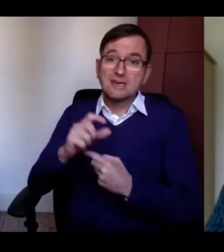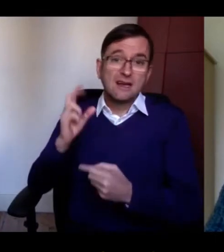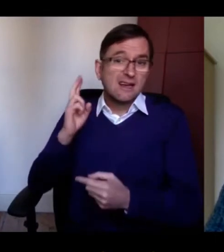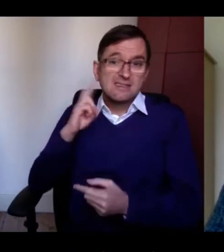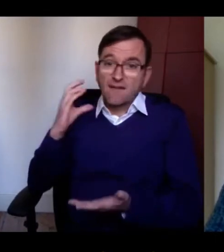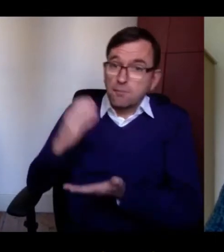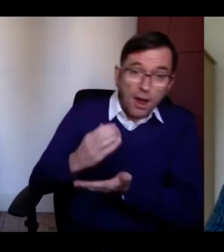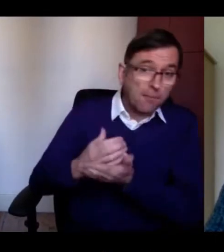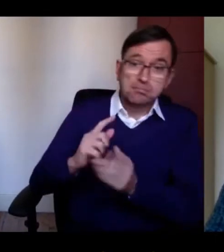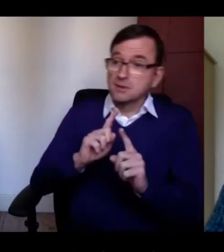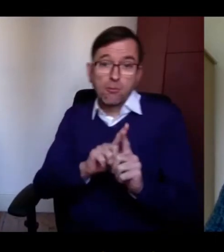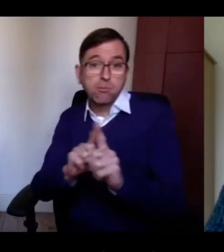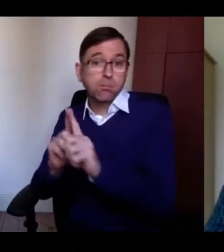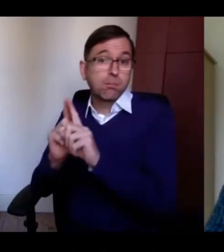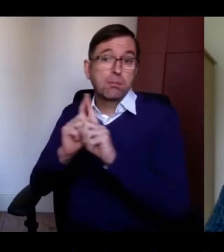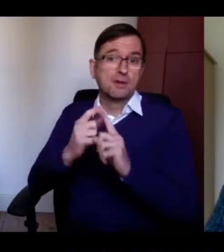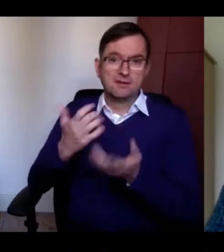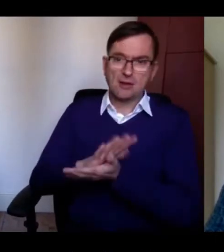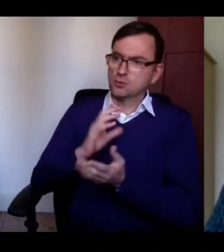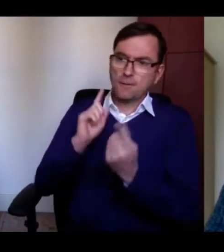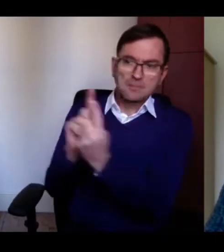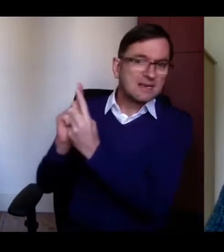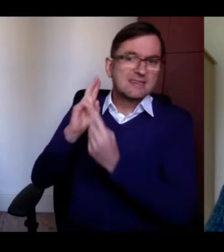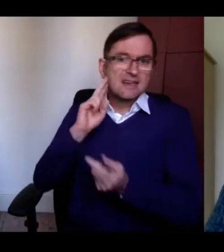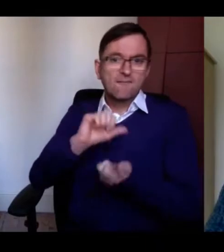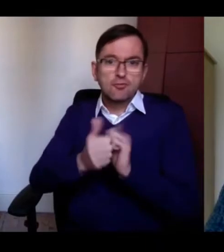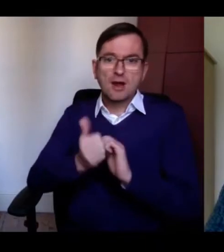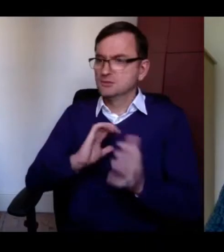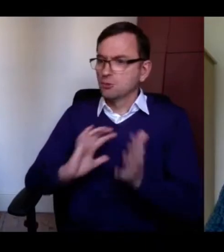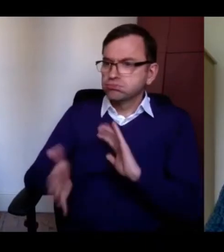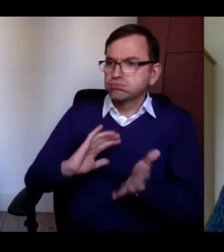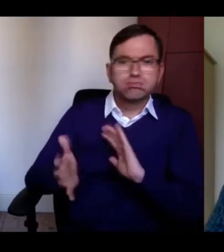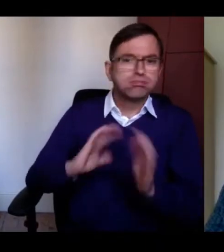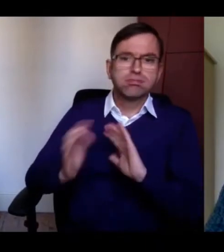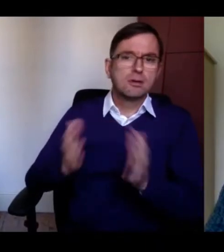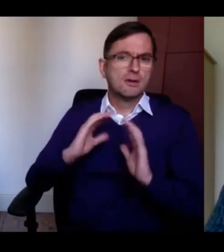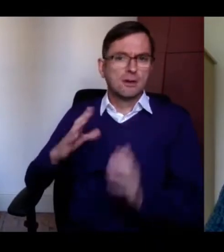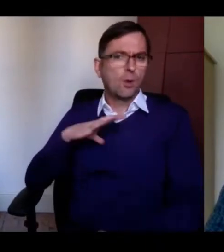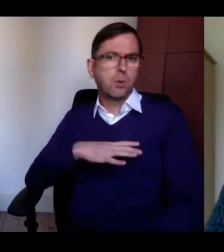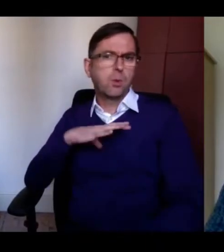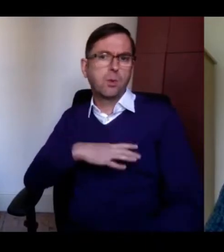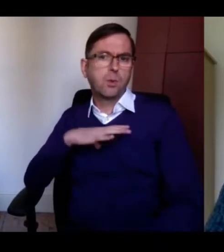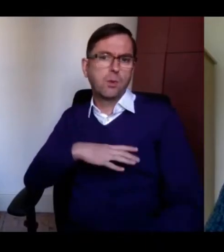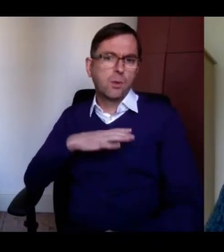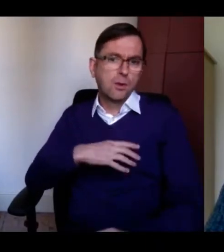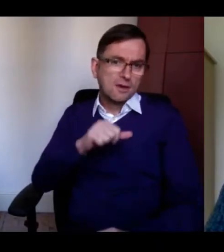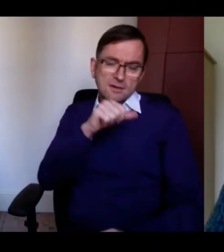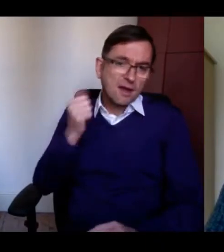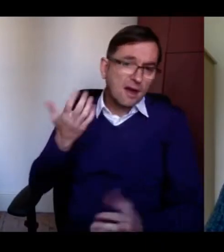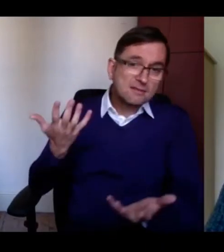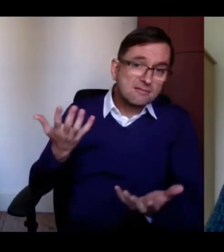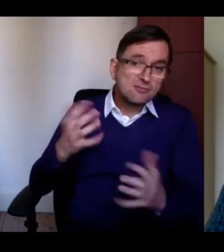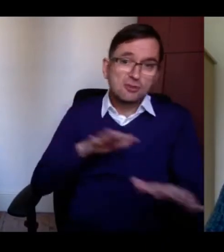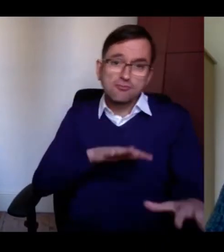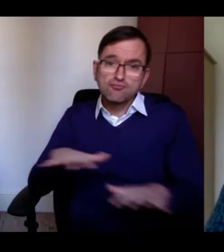I enjoy going out into the deaf community, deaf pub and meeting deaf friends and speaking and